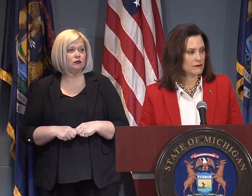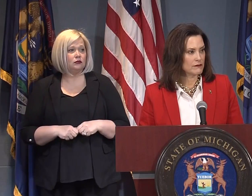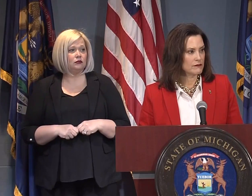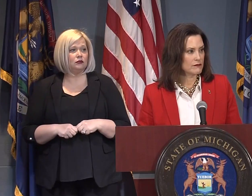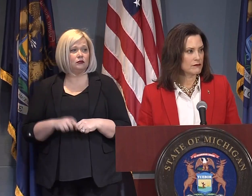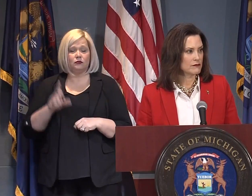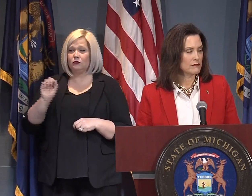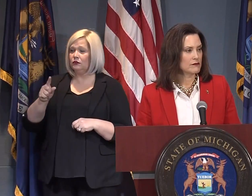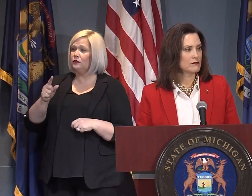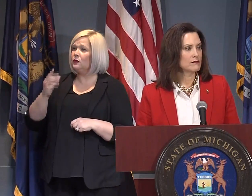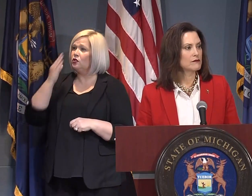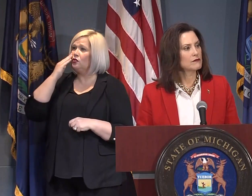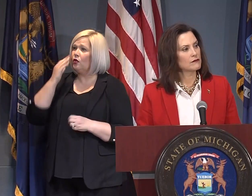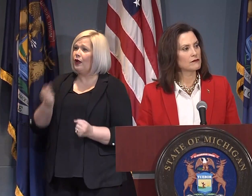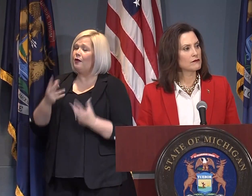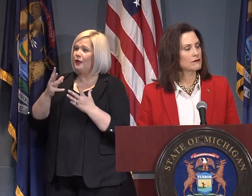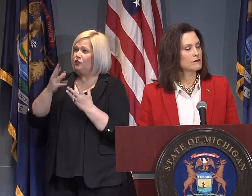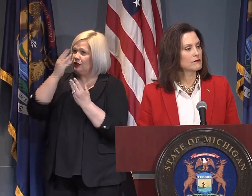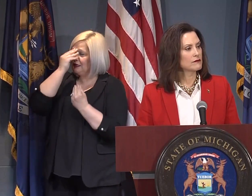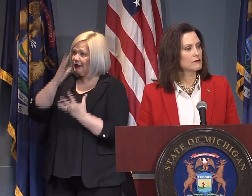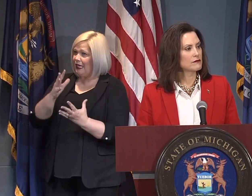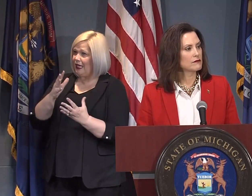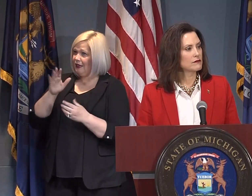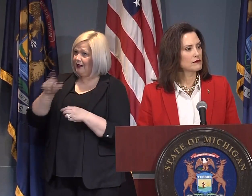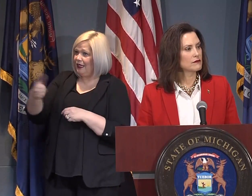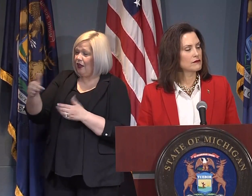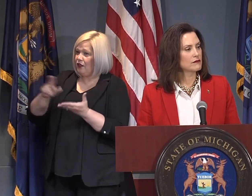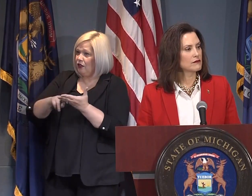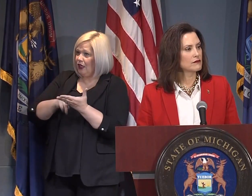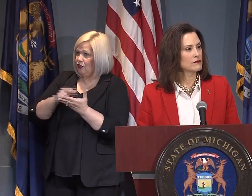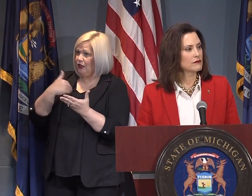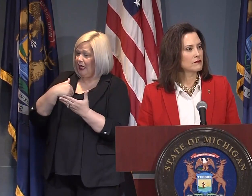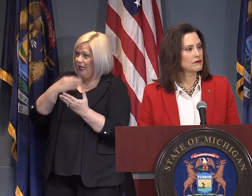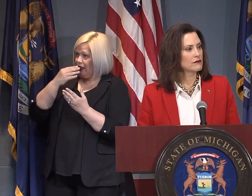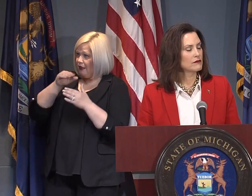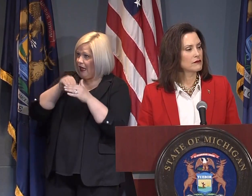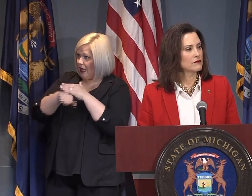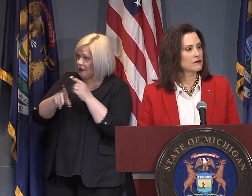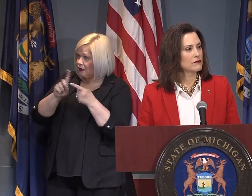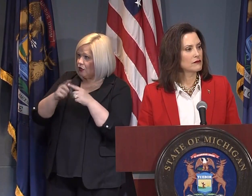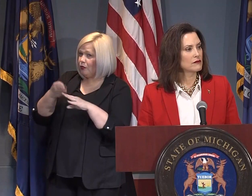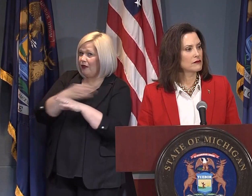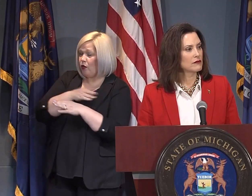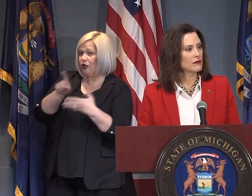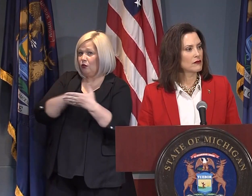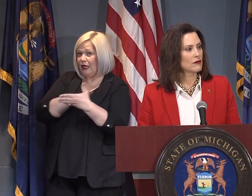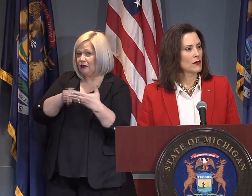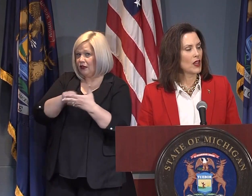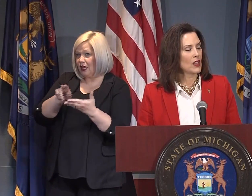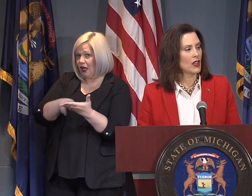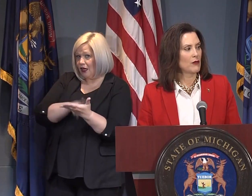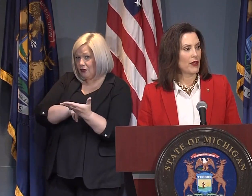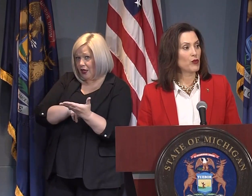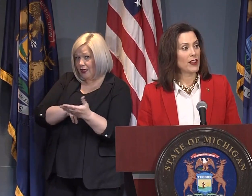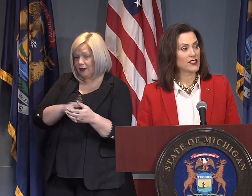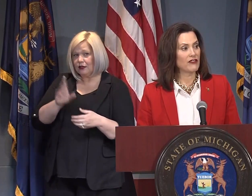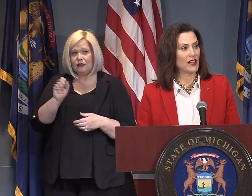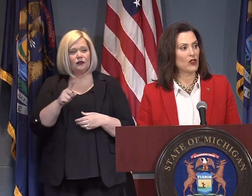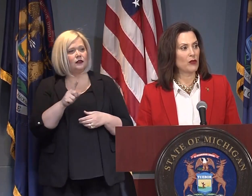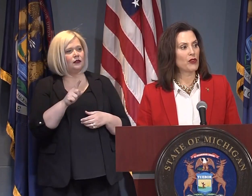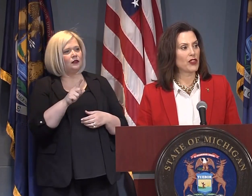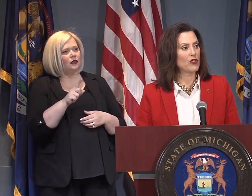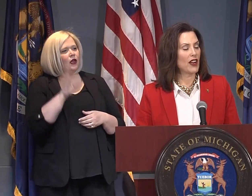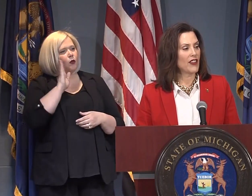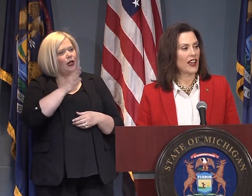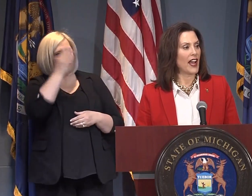that other contractor had access to prior to the termination of that contract? Beth, we'll have to